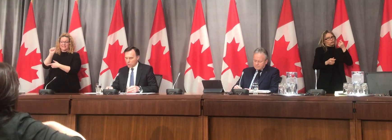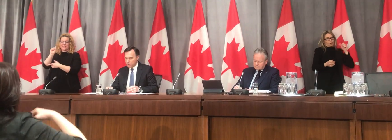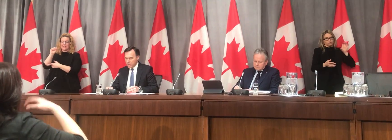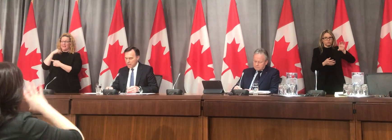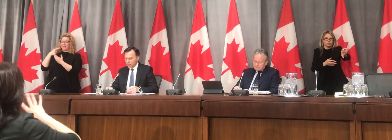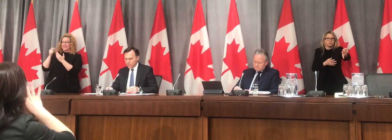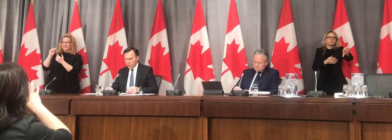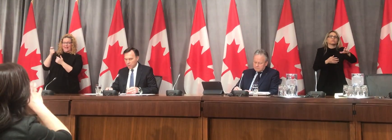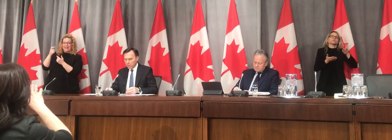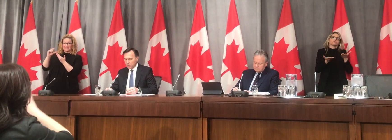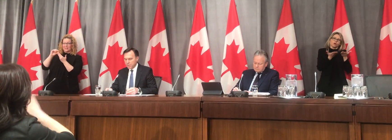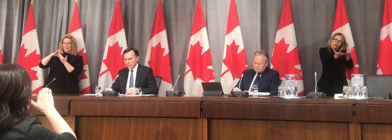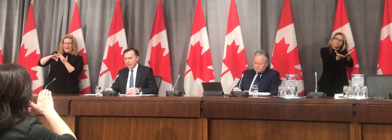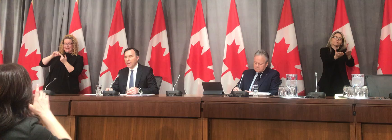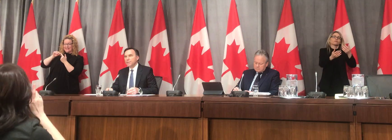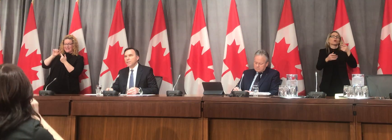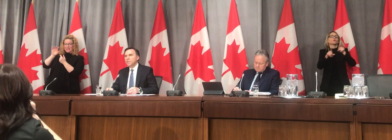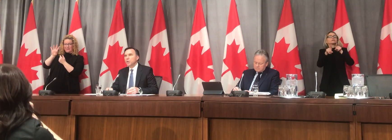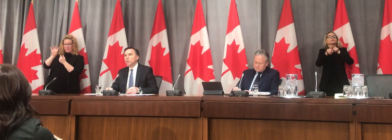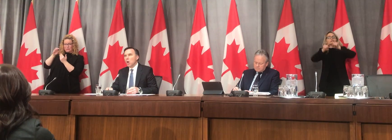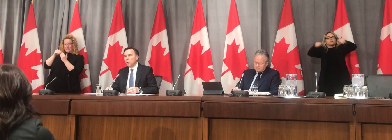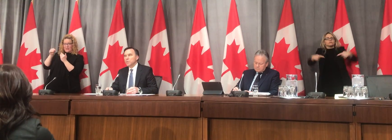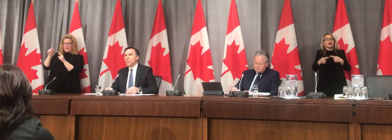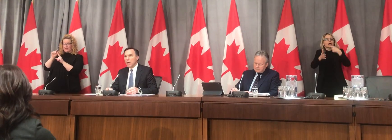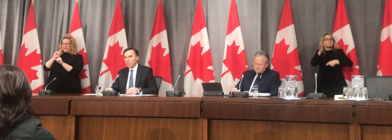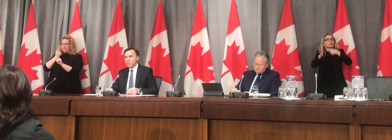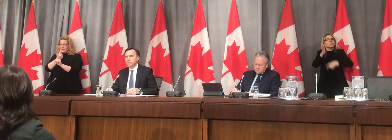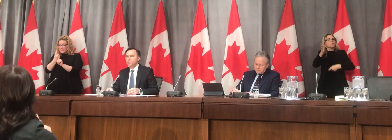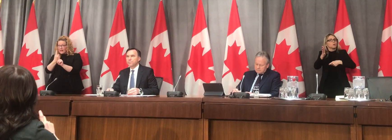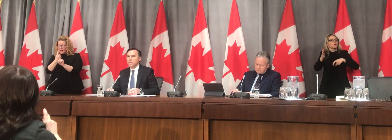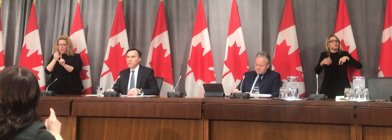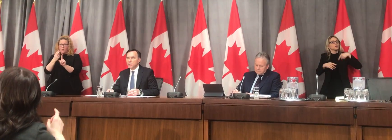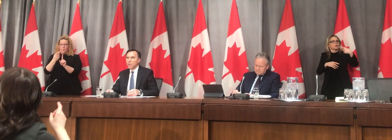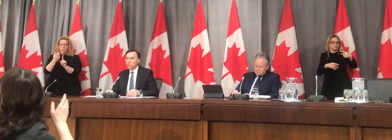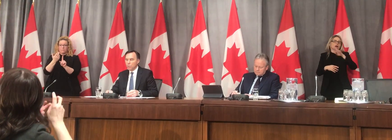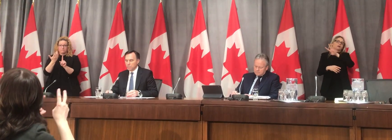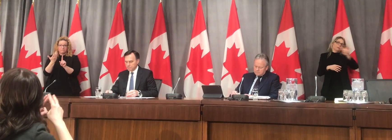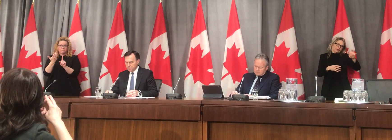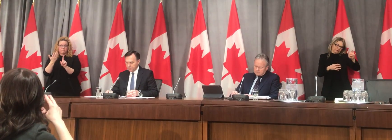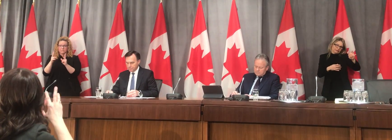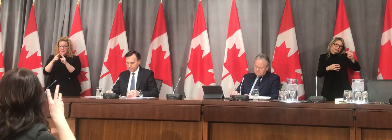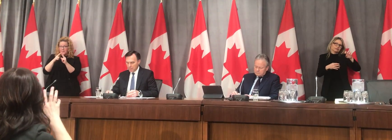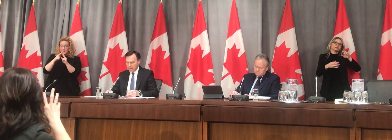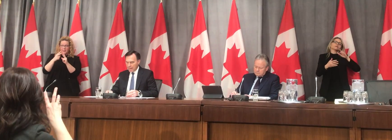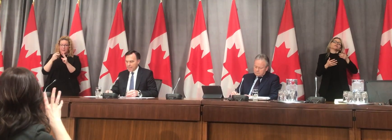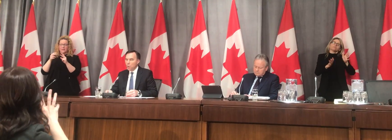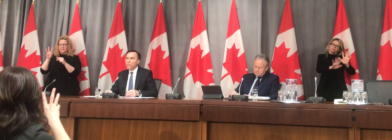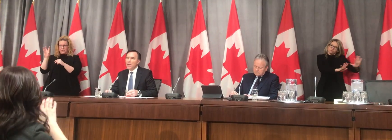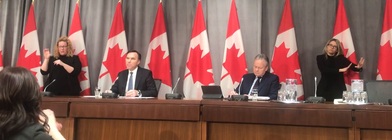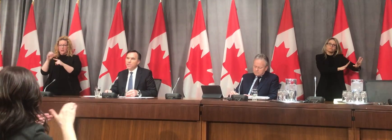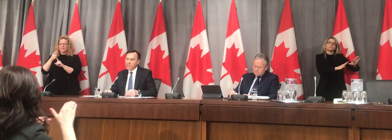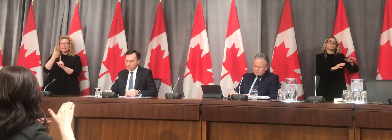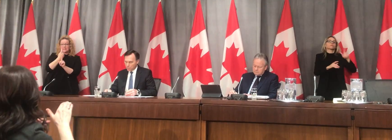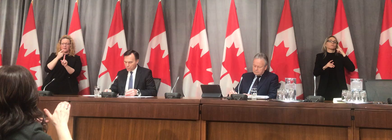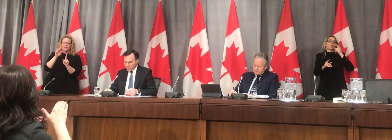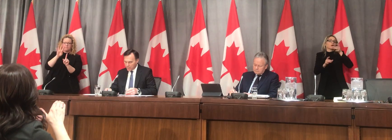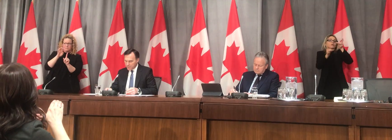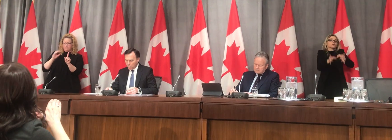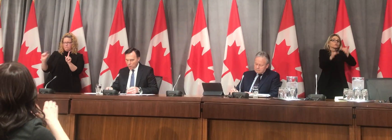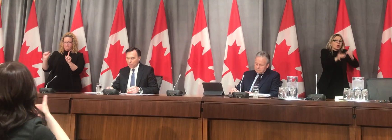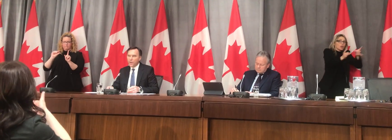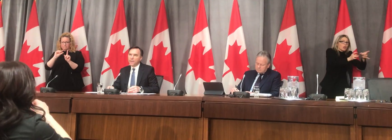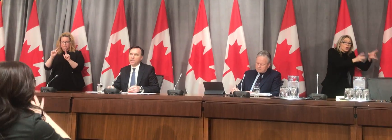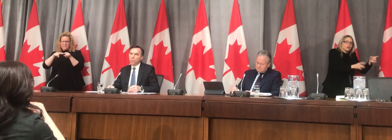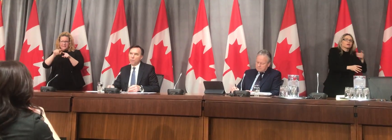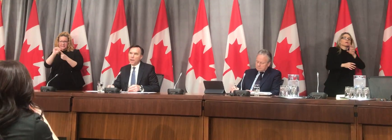$400 for single adults and $600 for couples to see you through. And help families keep their